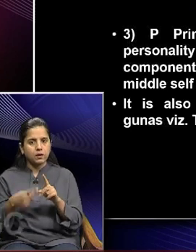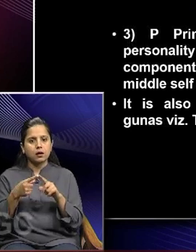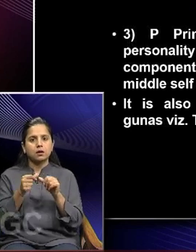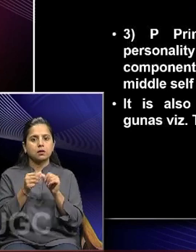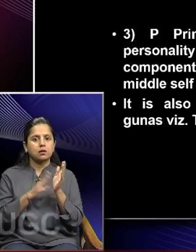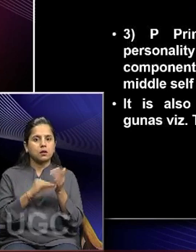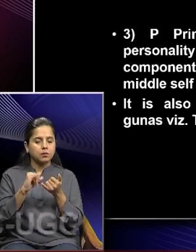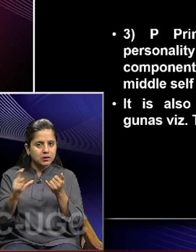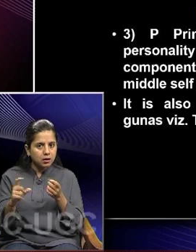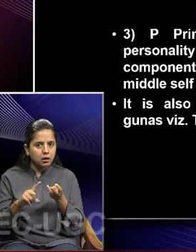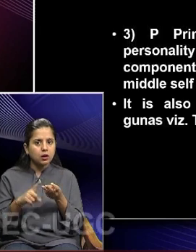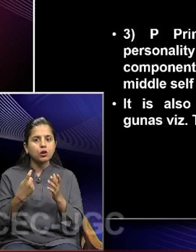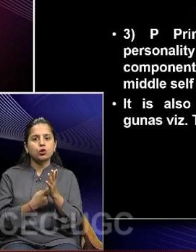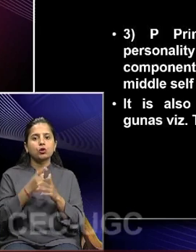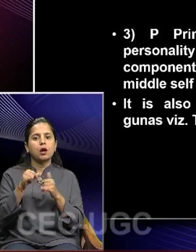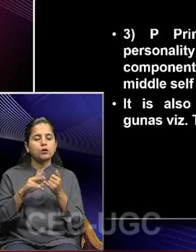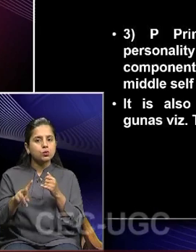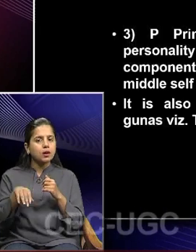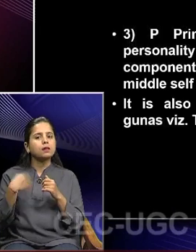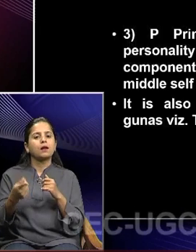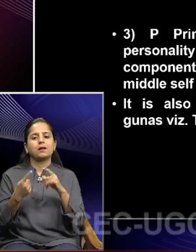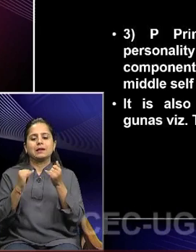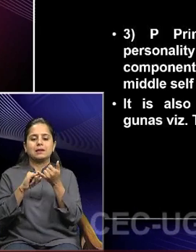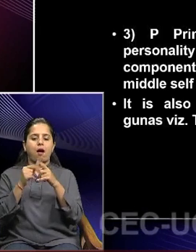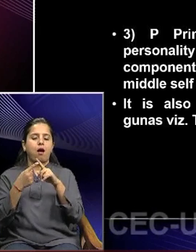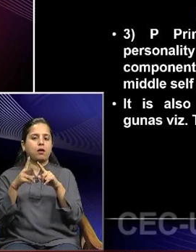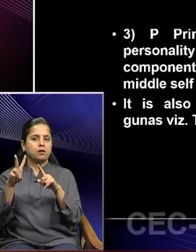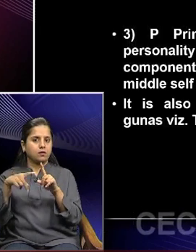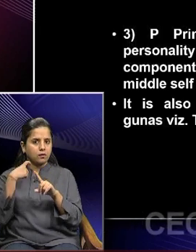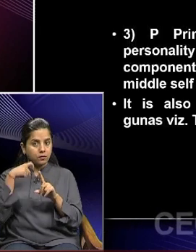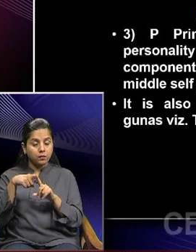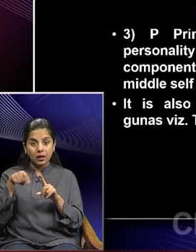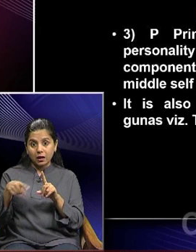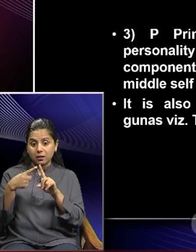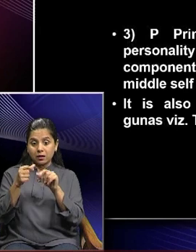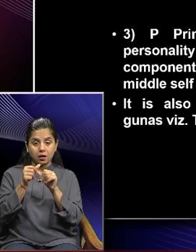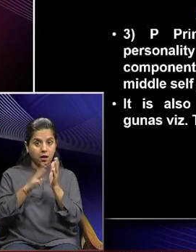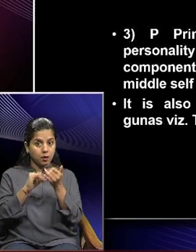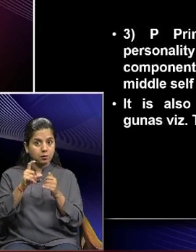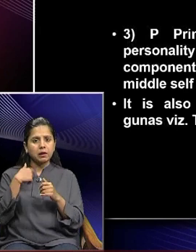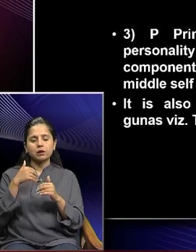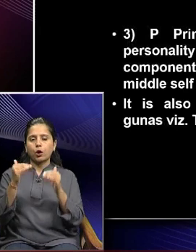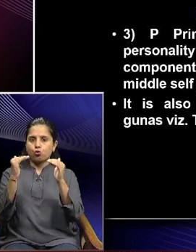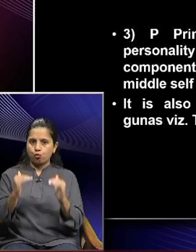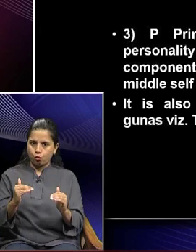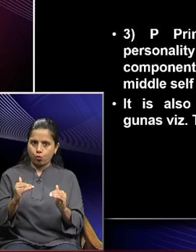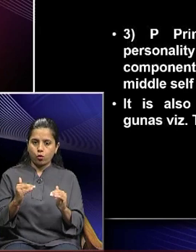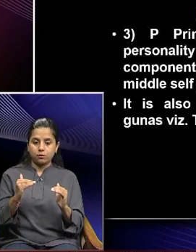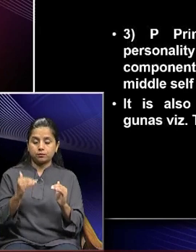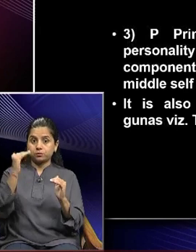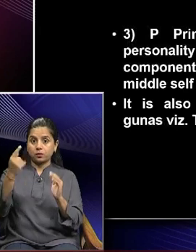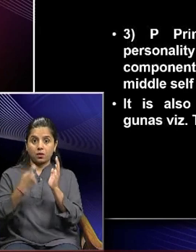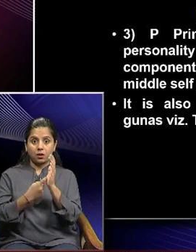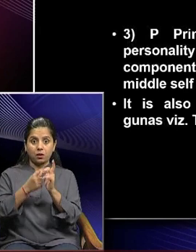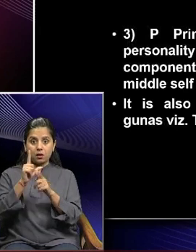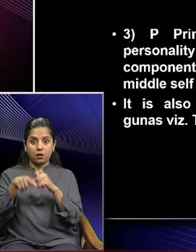then rajasic and eventually the sattvic. So when we are at the tamasic stage, it means we are at lower self. When we are at rajasic,